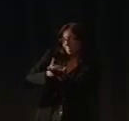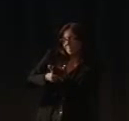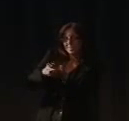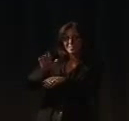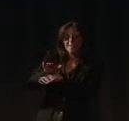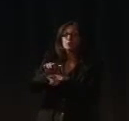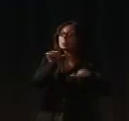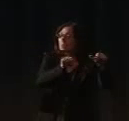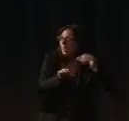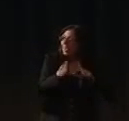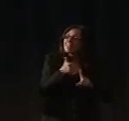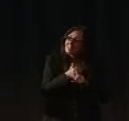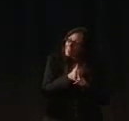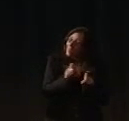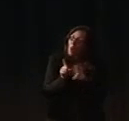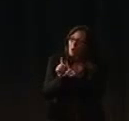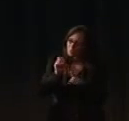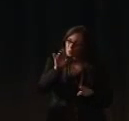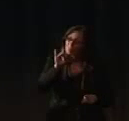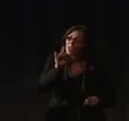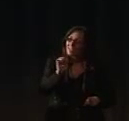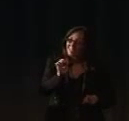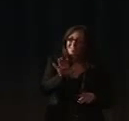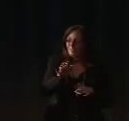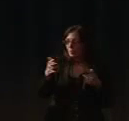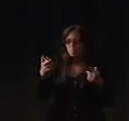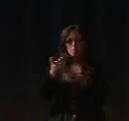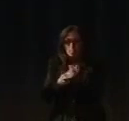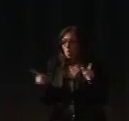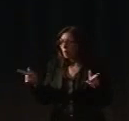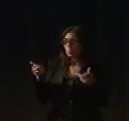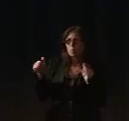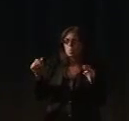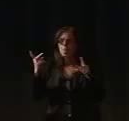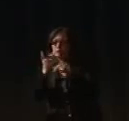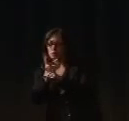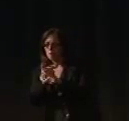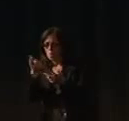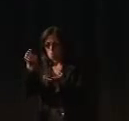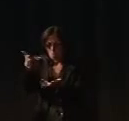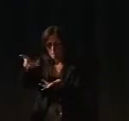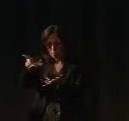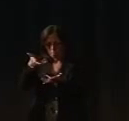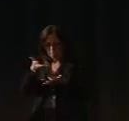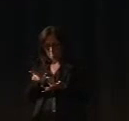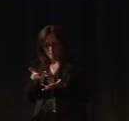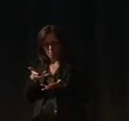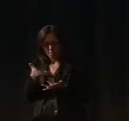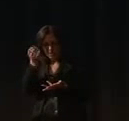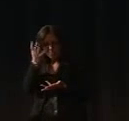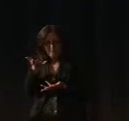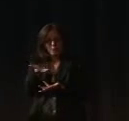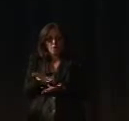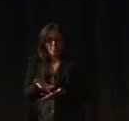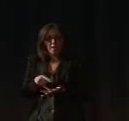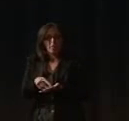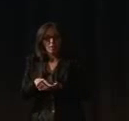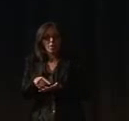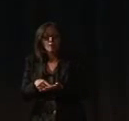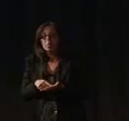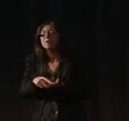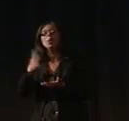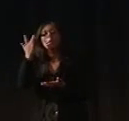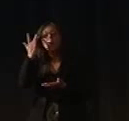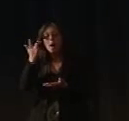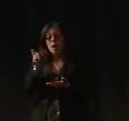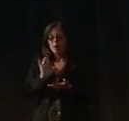those skills, are trying to understand what it is that is coming to them because of a change of instrument that they have invented. Some